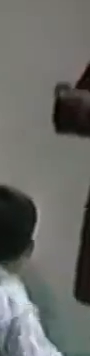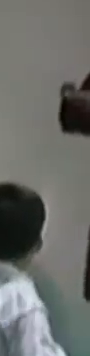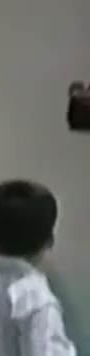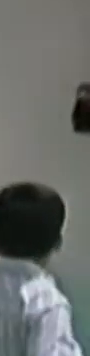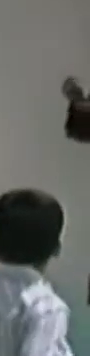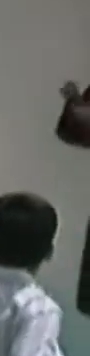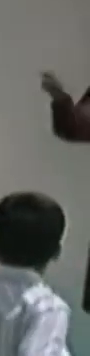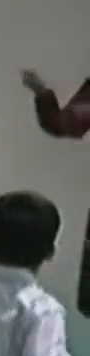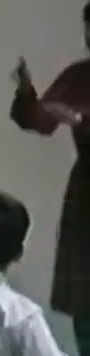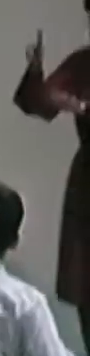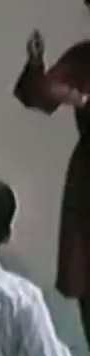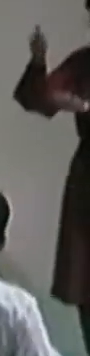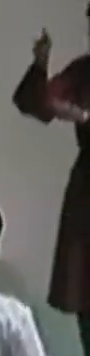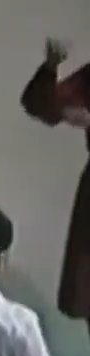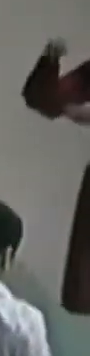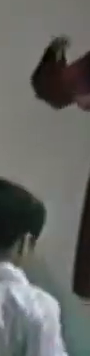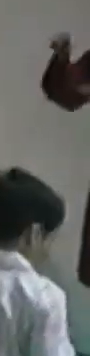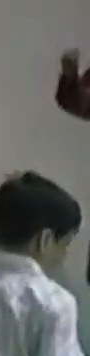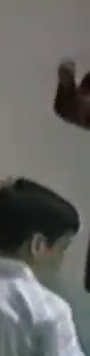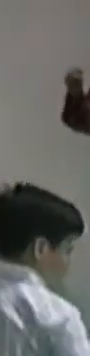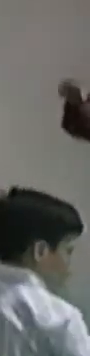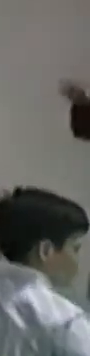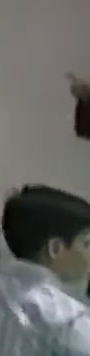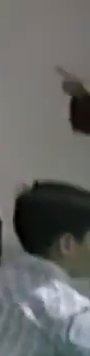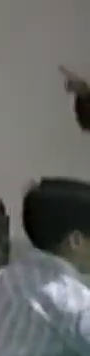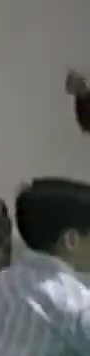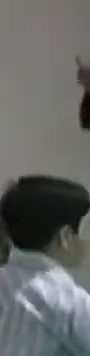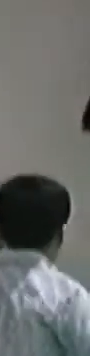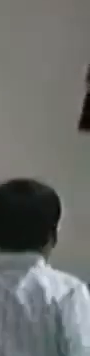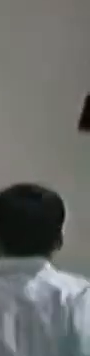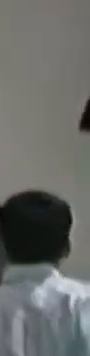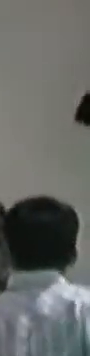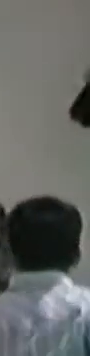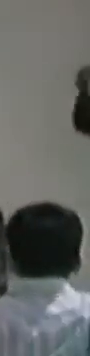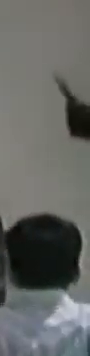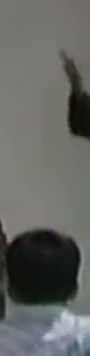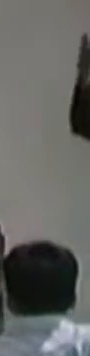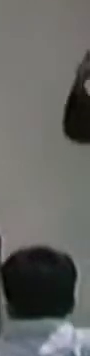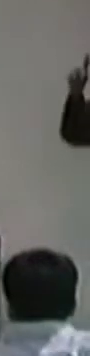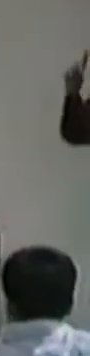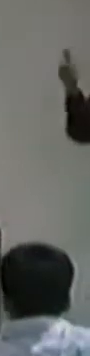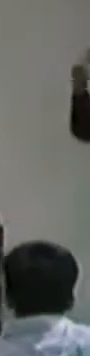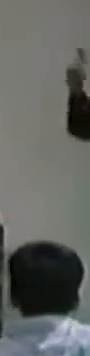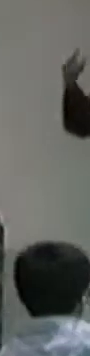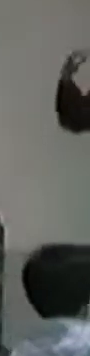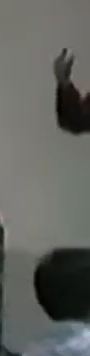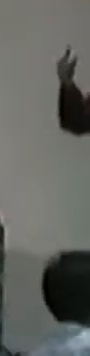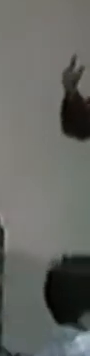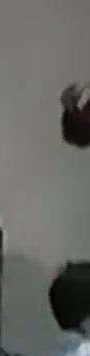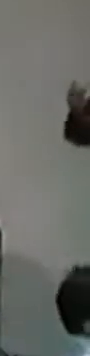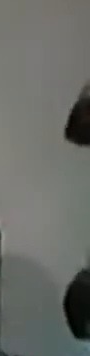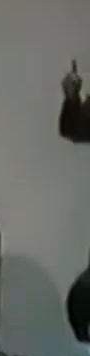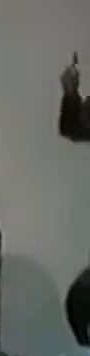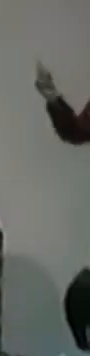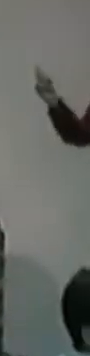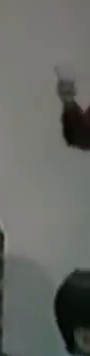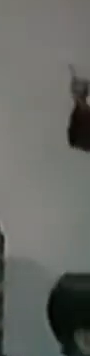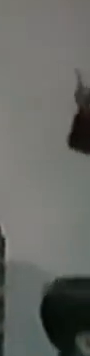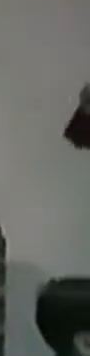often. And this time, this morning, we was all ready to go. had a certain time to meet that. Everybody was ready. We